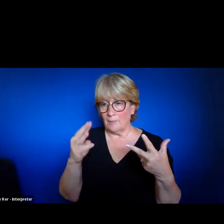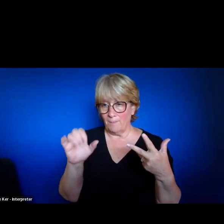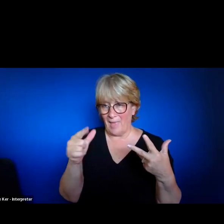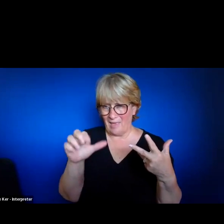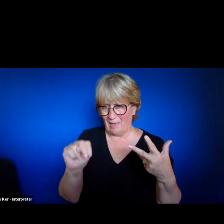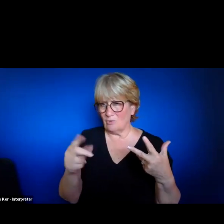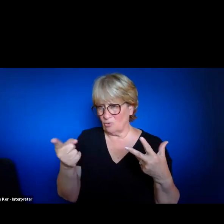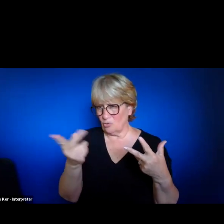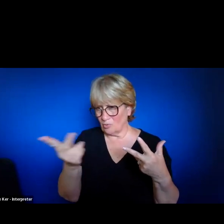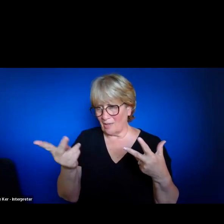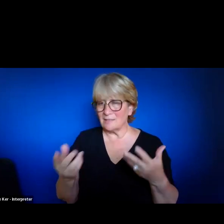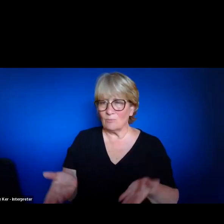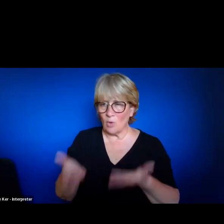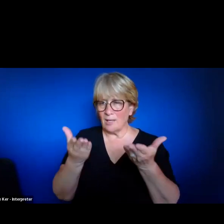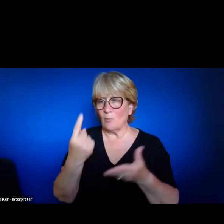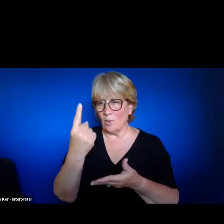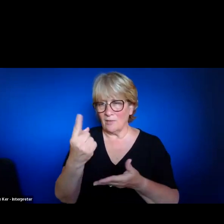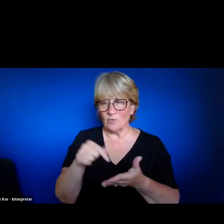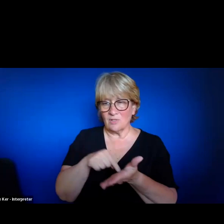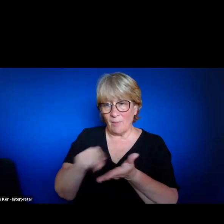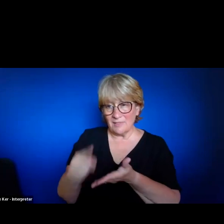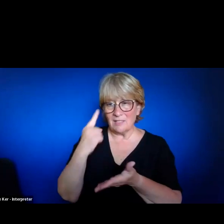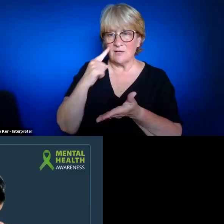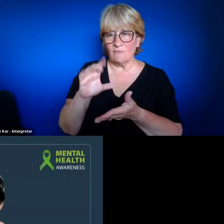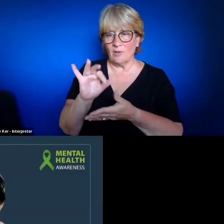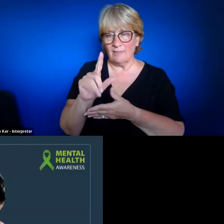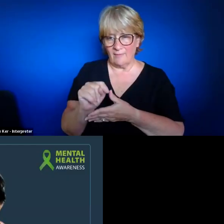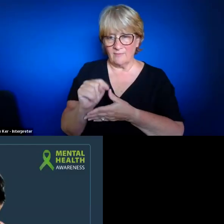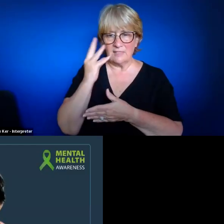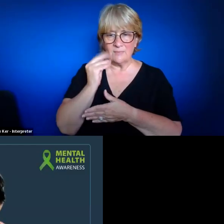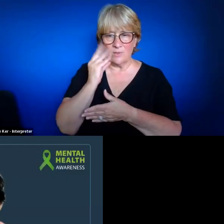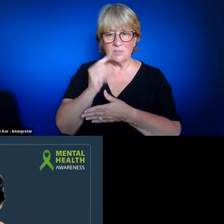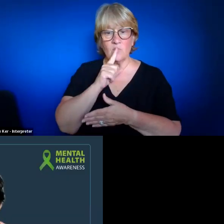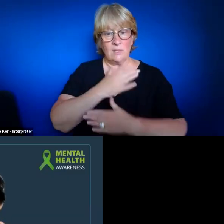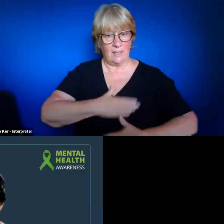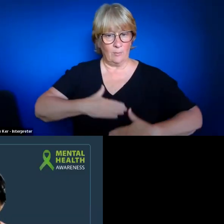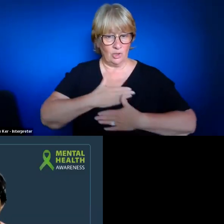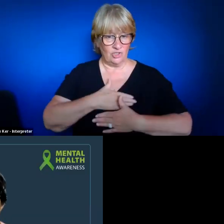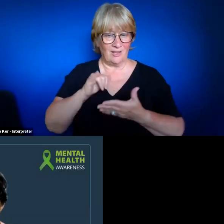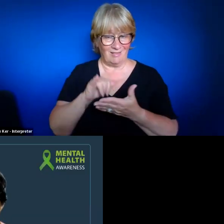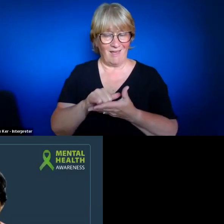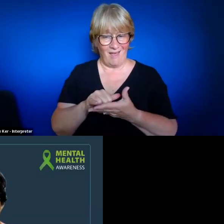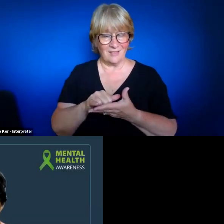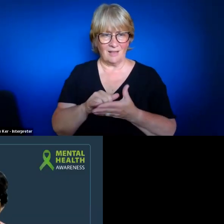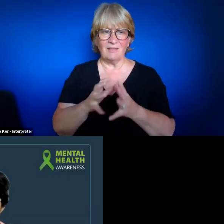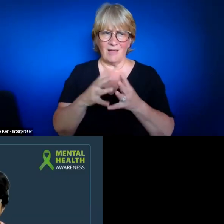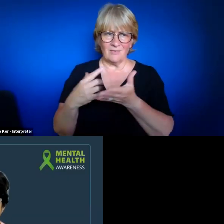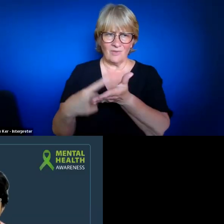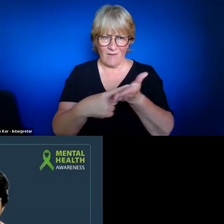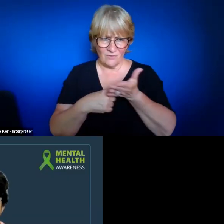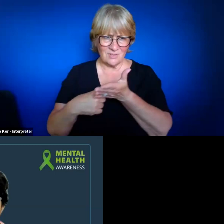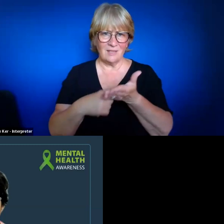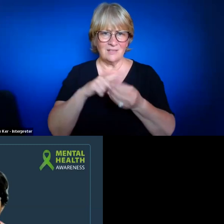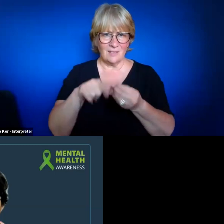up one of those things, which was compensation for lived experience. I really appreciate it. We've been having a lot of conversation about